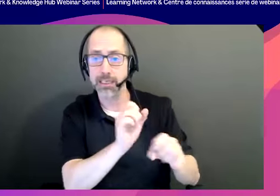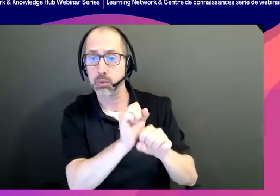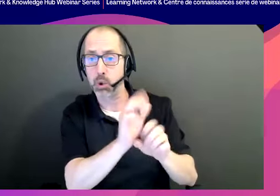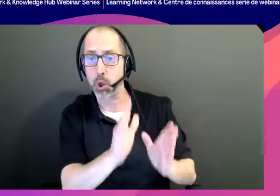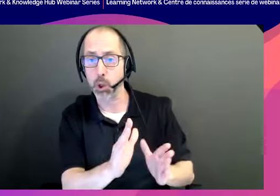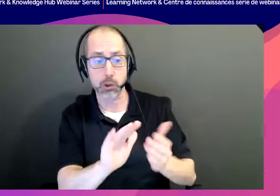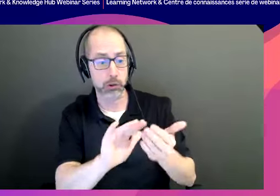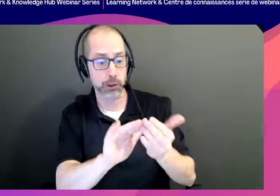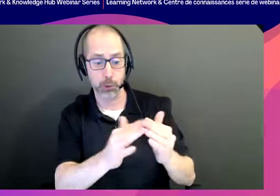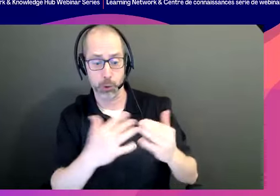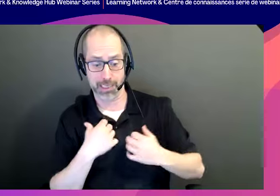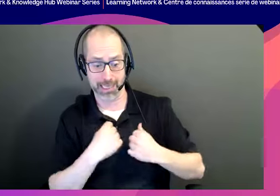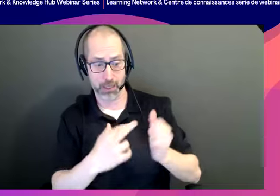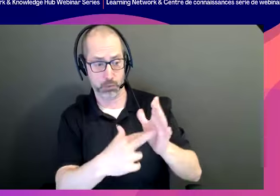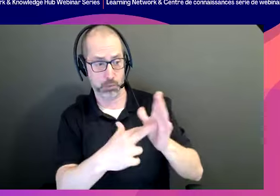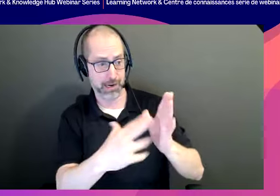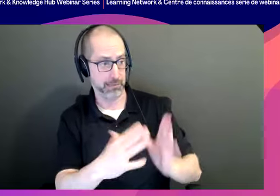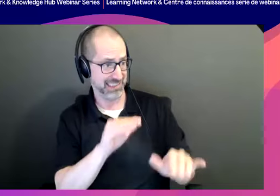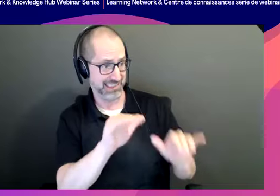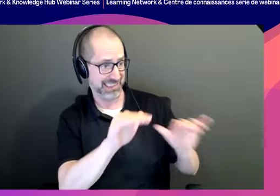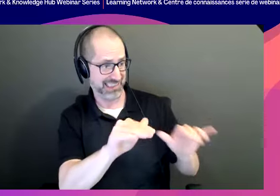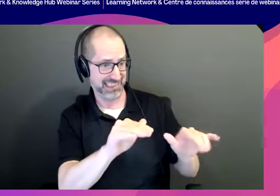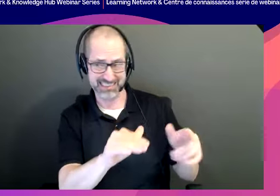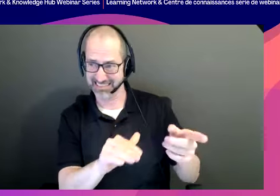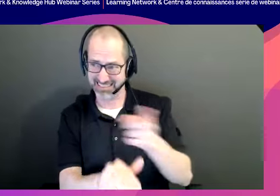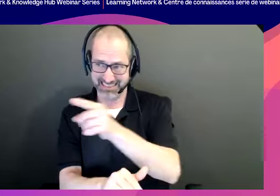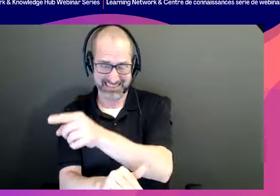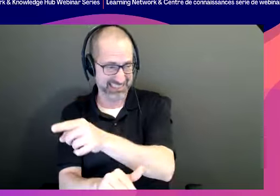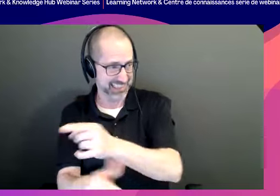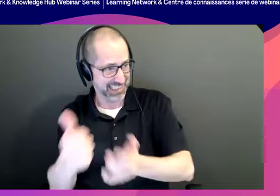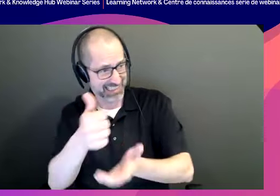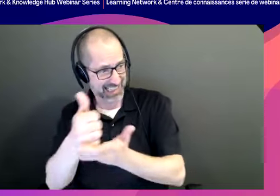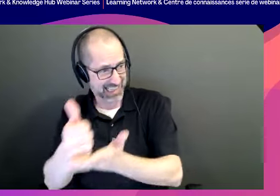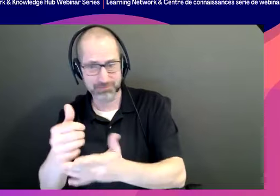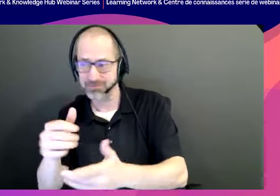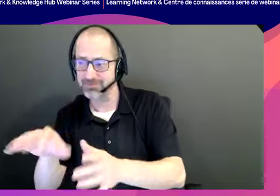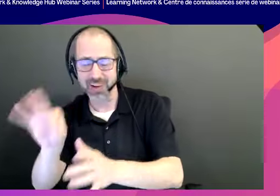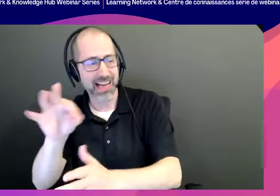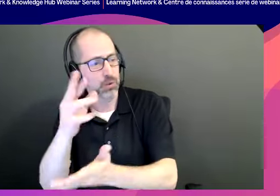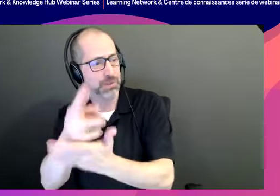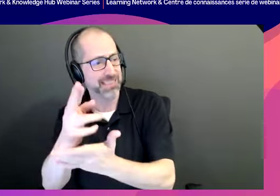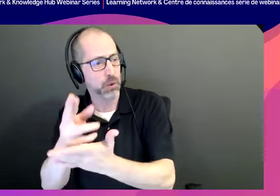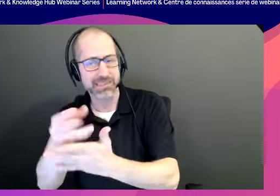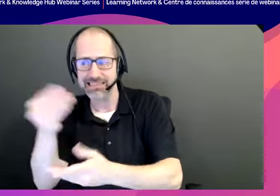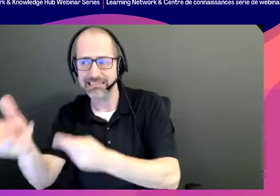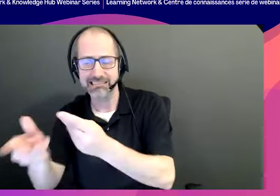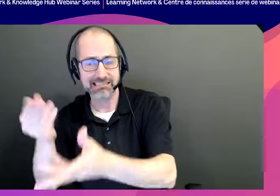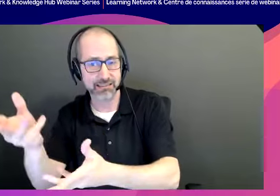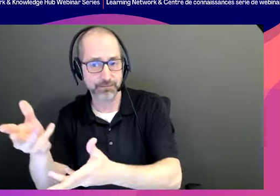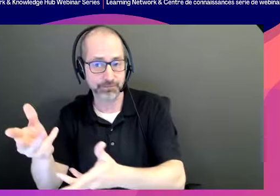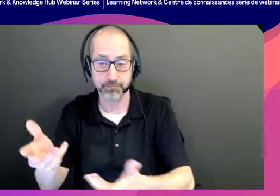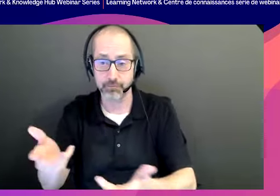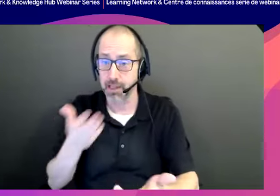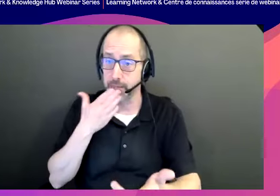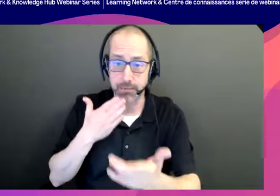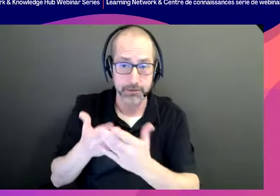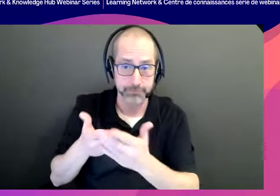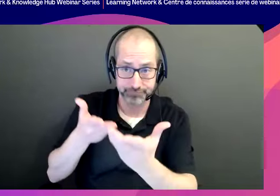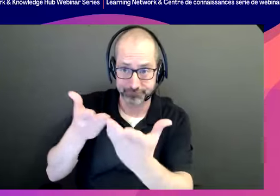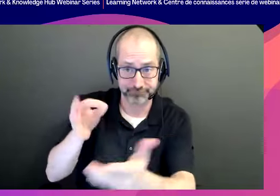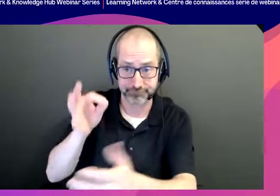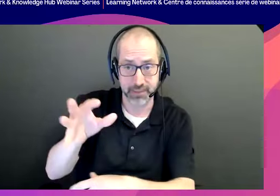connect to resources that she might find helpful. Some practical suggestions, maybe she needs help with